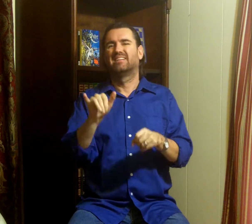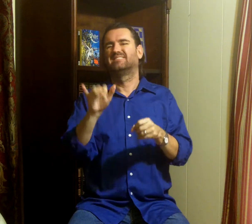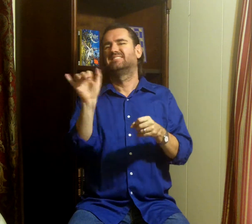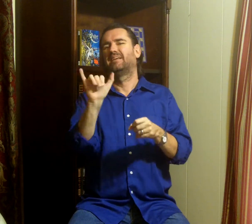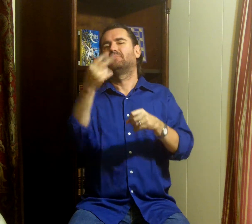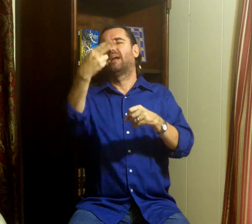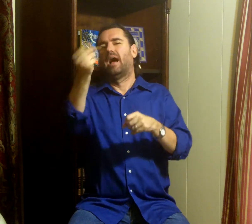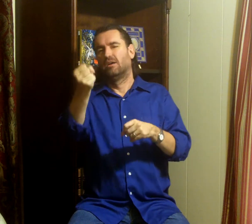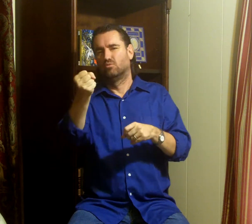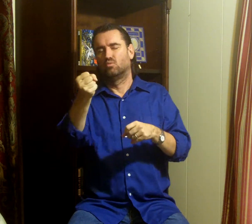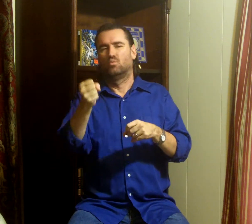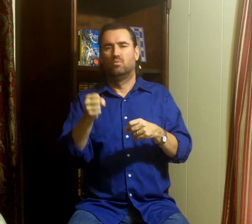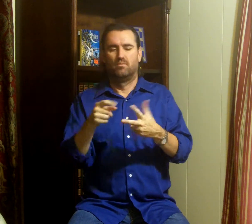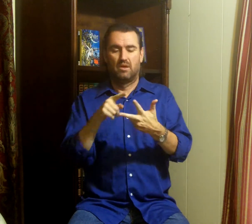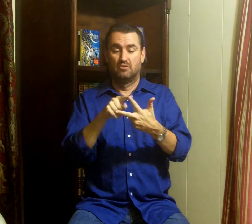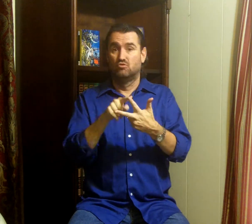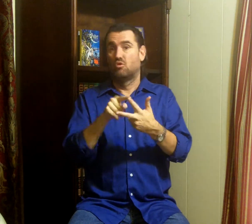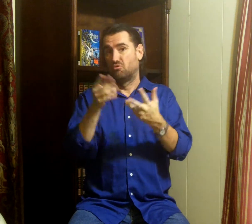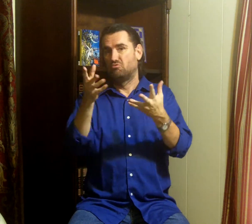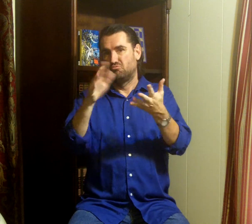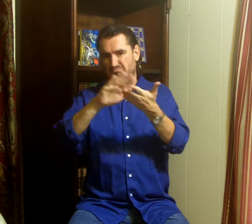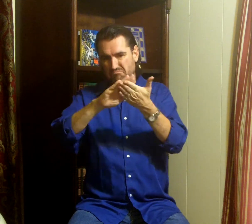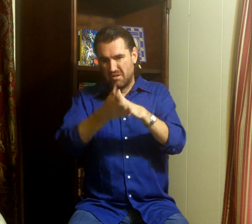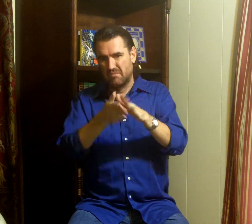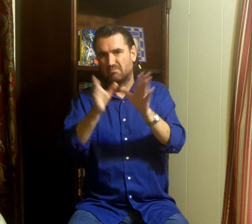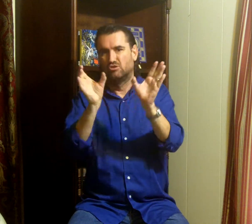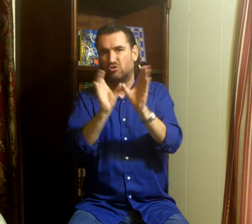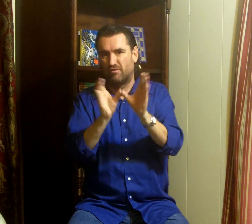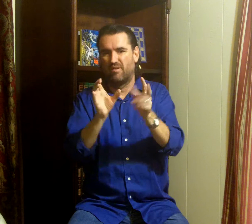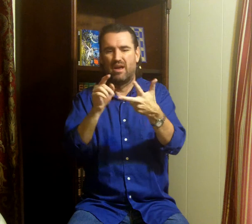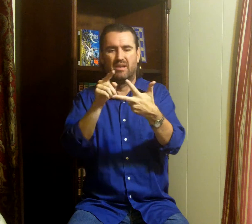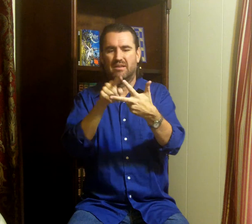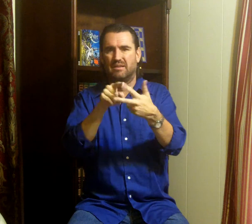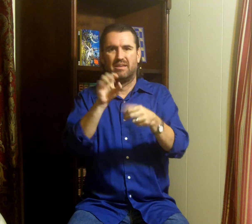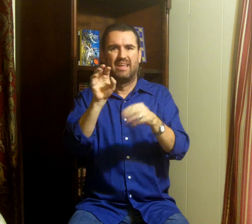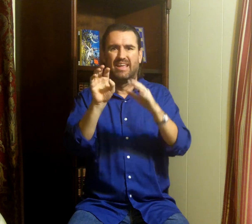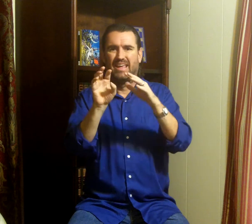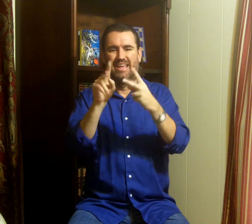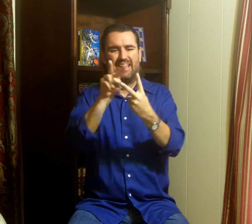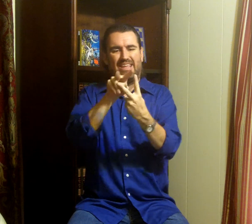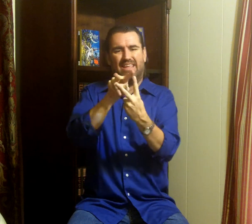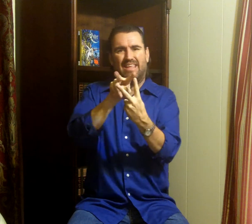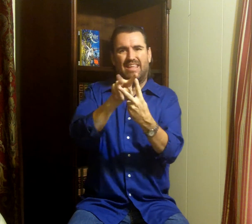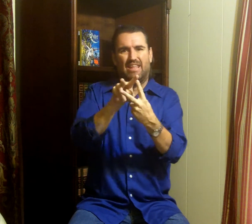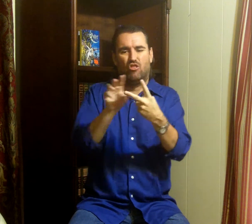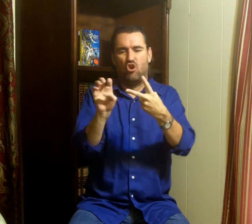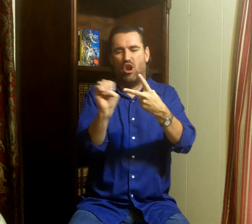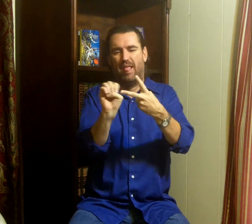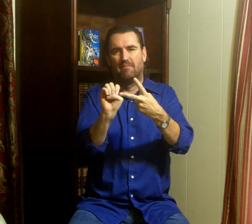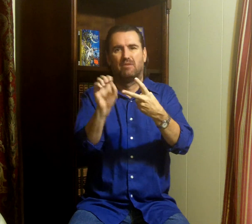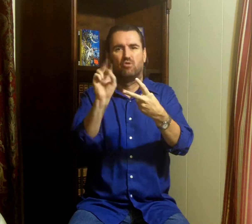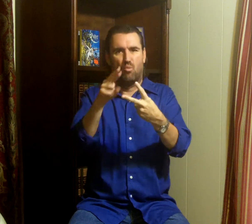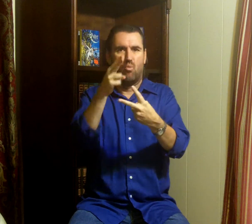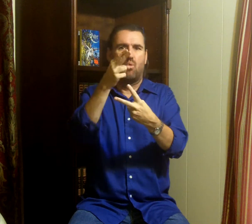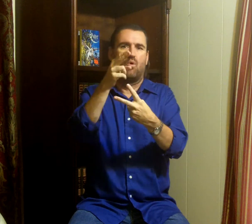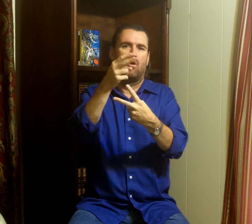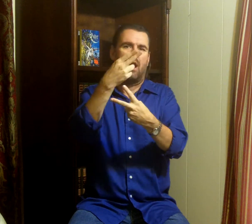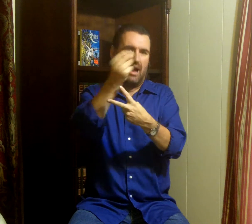either one of those or both if you really want them. In California, either one will work for any of the K-12 levels.